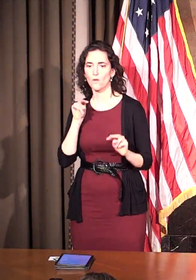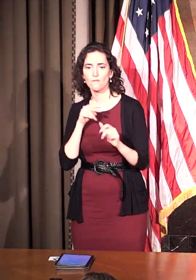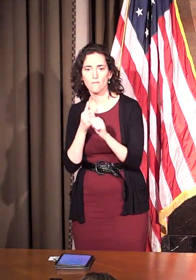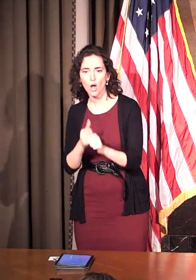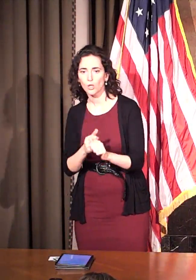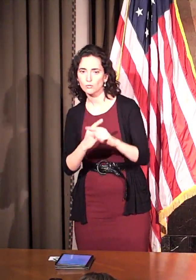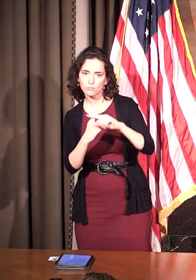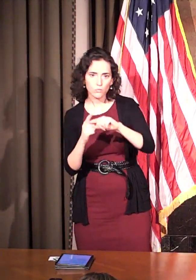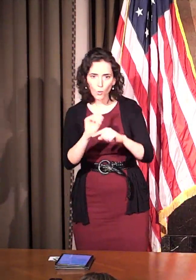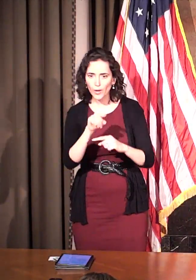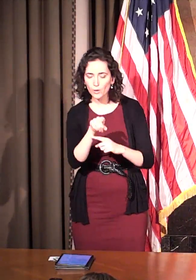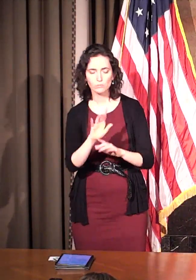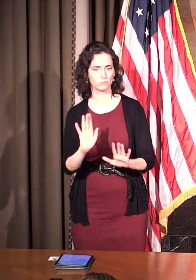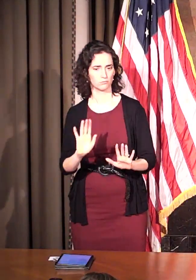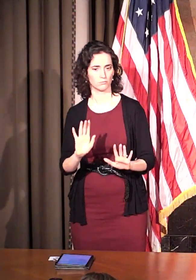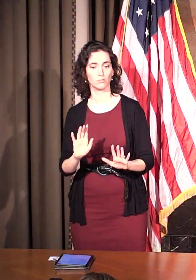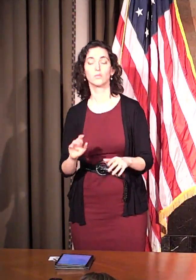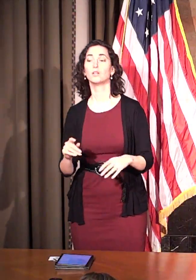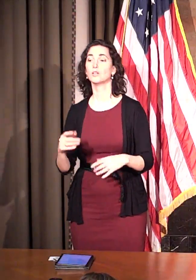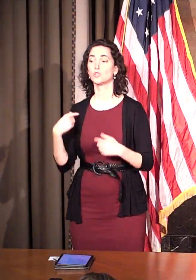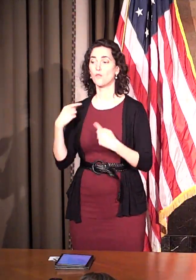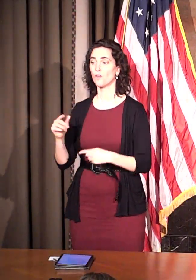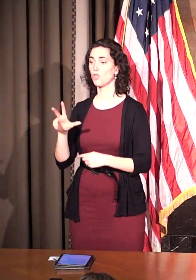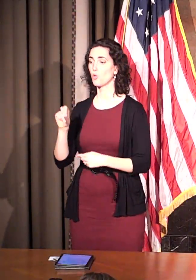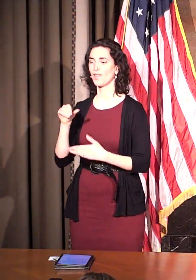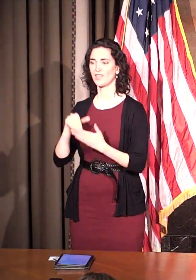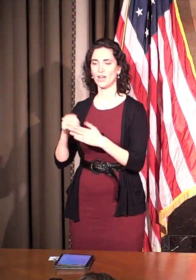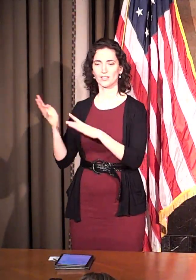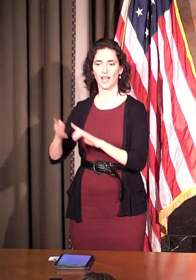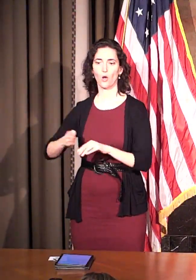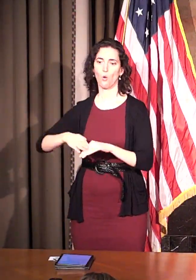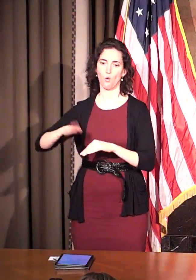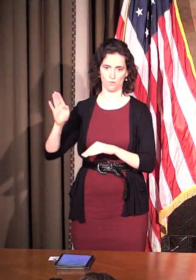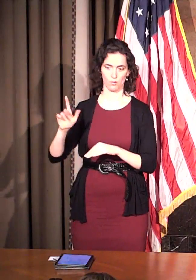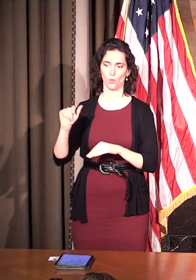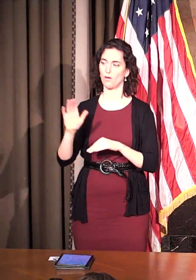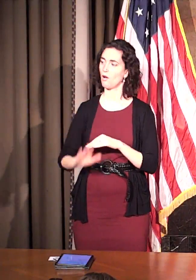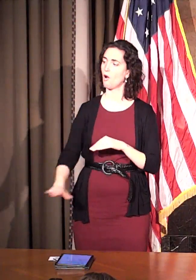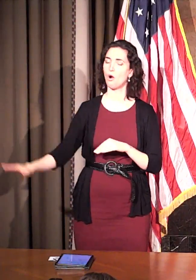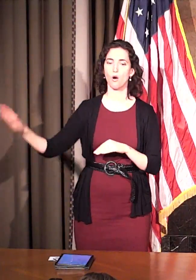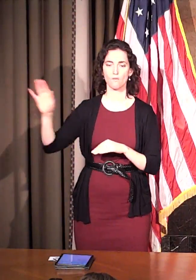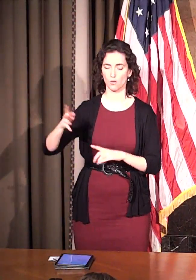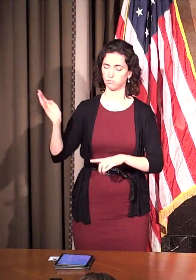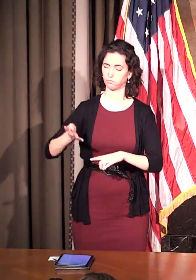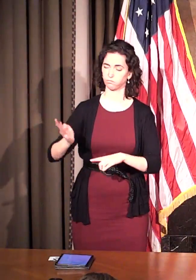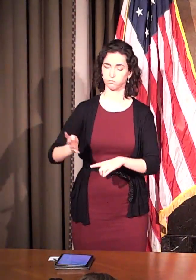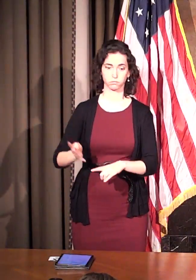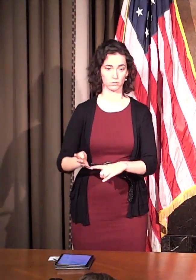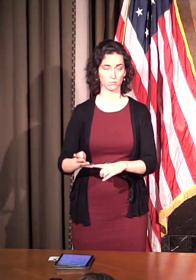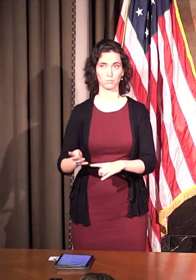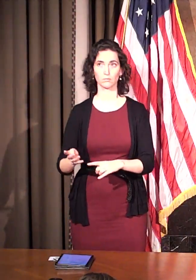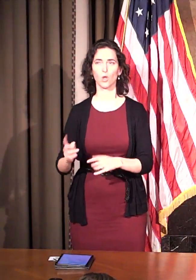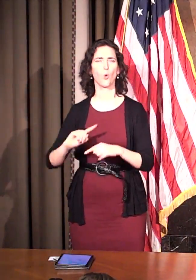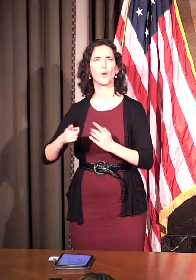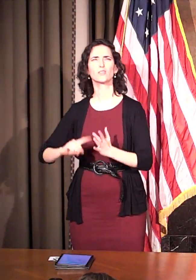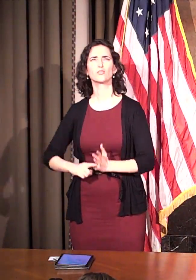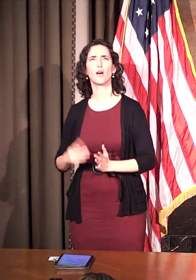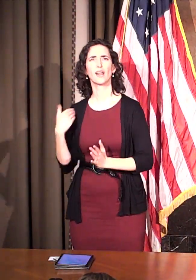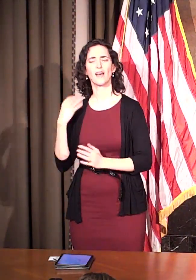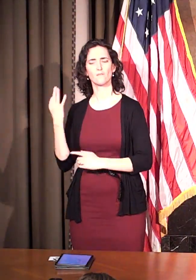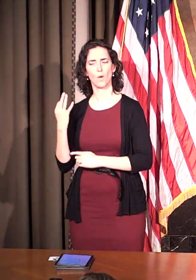been more than 30,000 downloads of this app in Louisiana since we launched it last